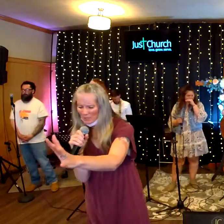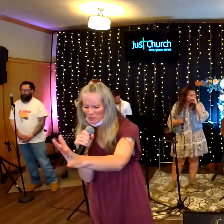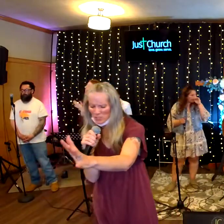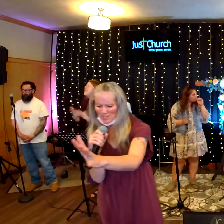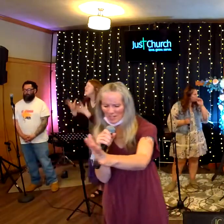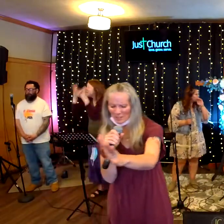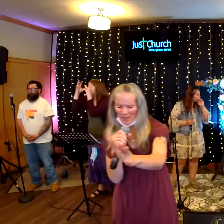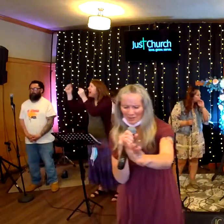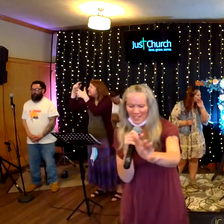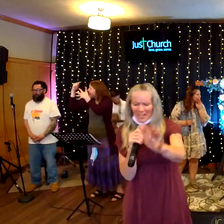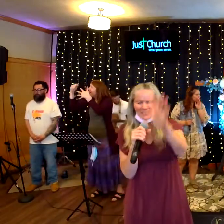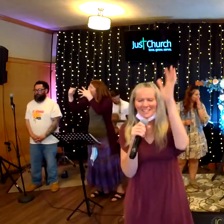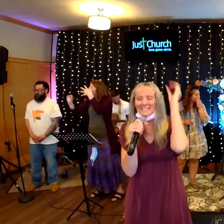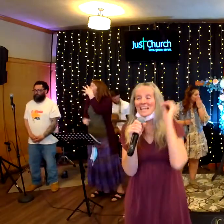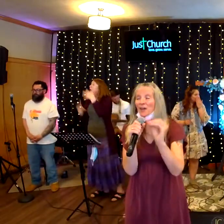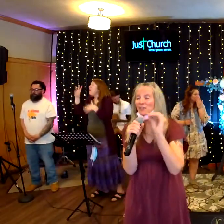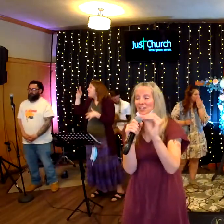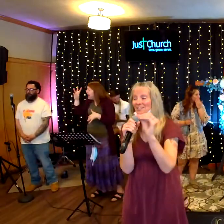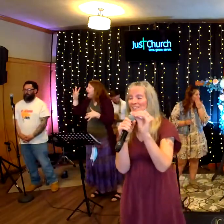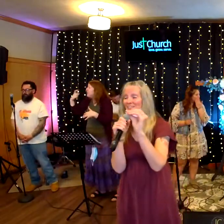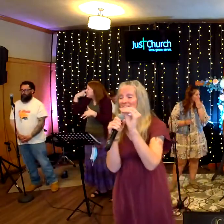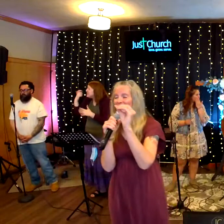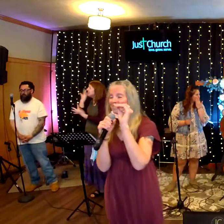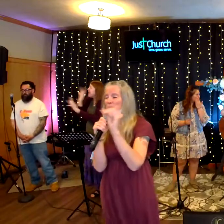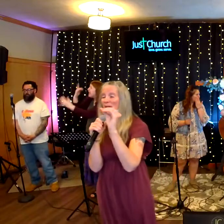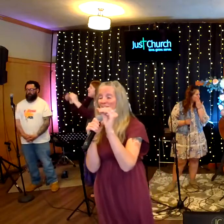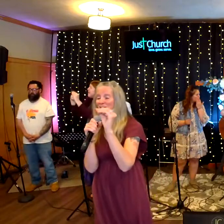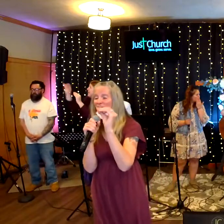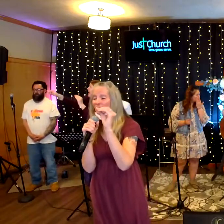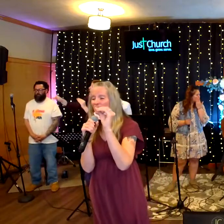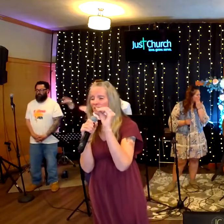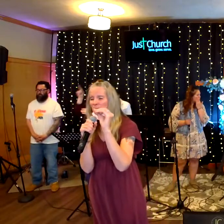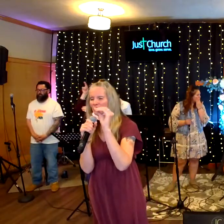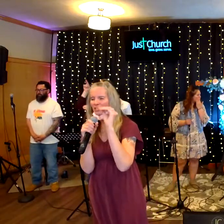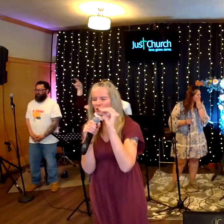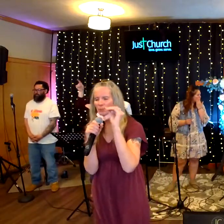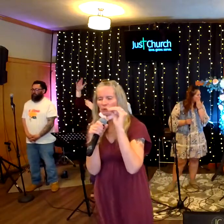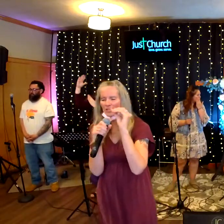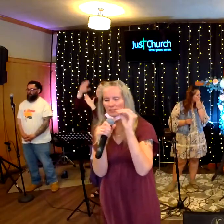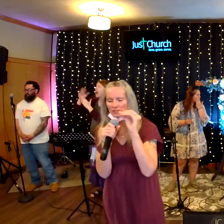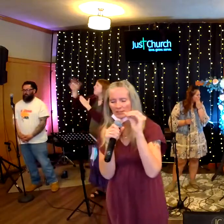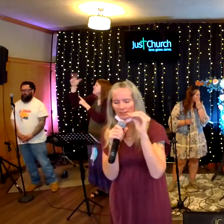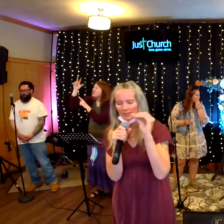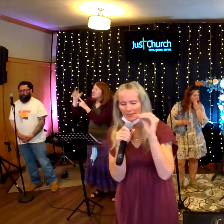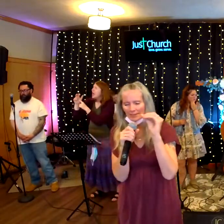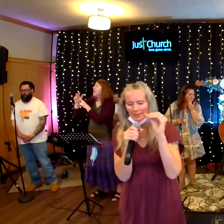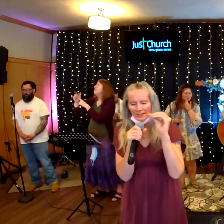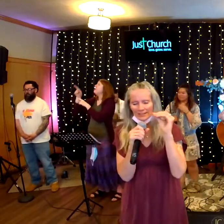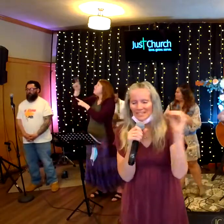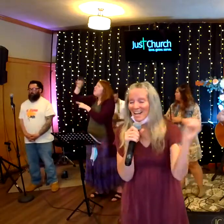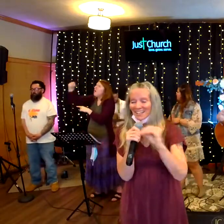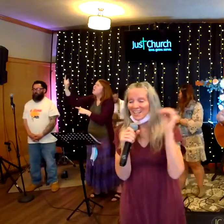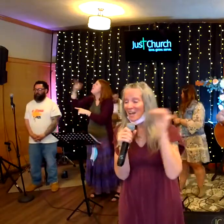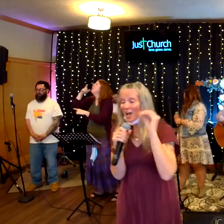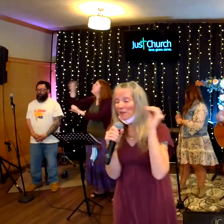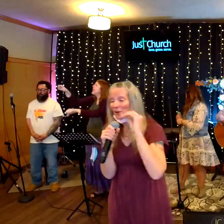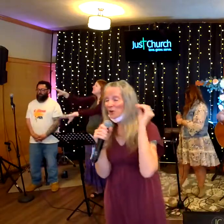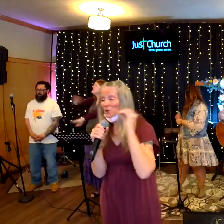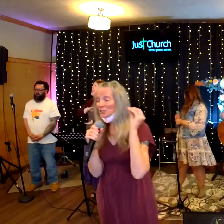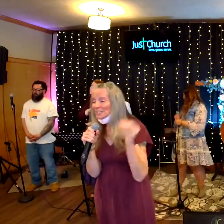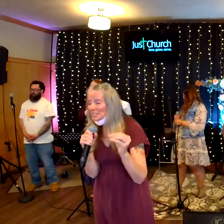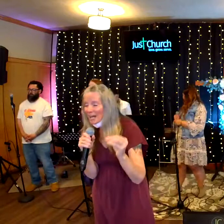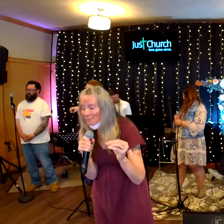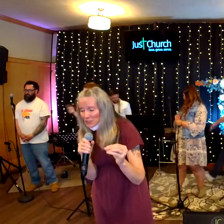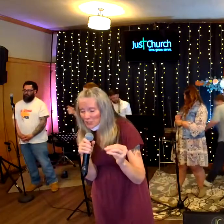Things that we have just sung about, that nothing is better than being in your presence. None of